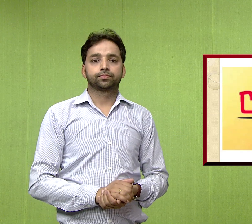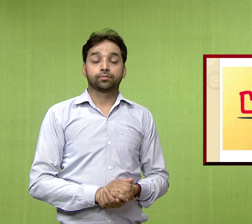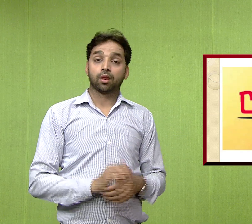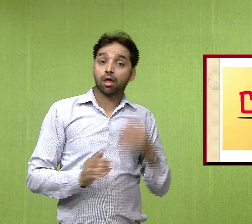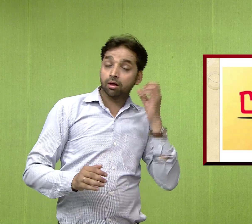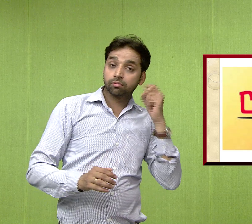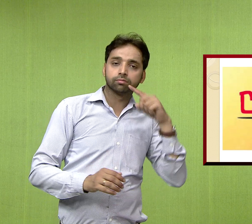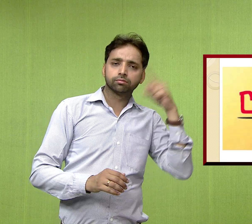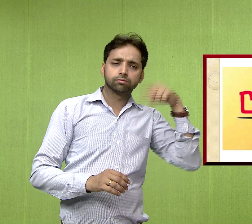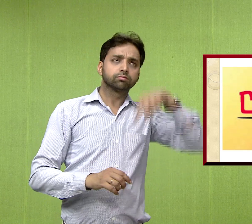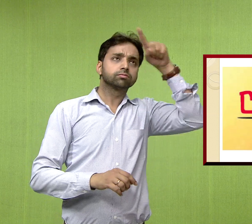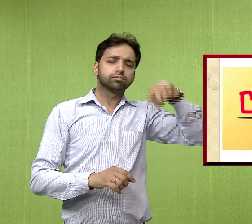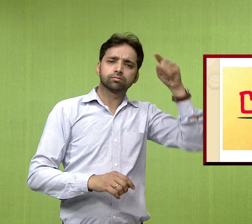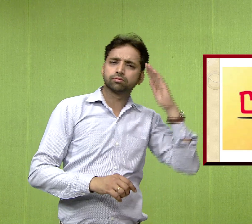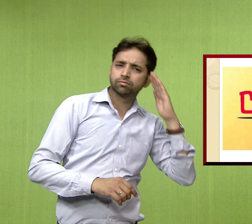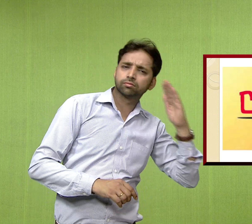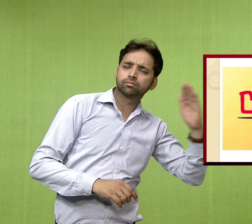the music we listen,